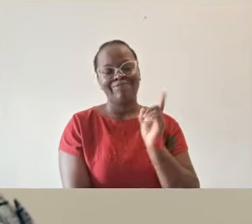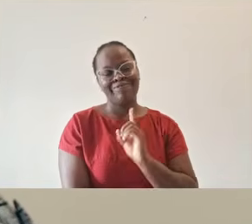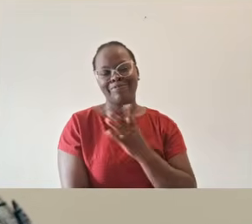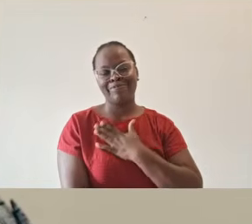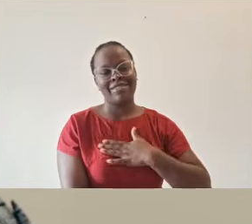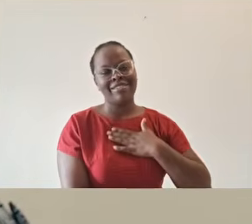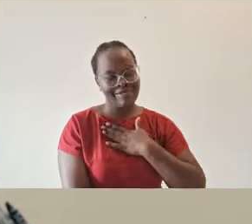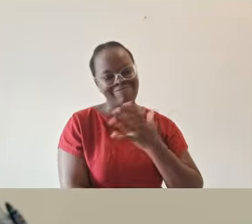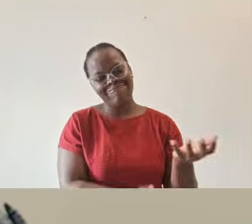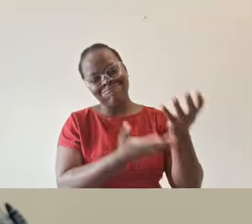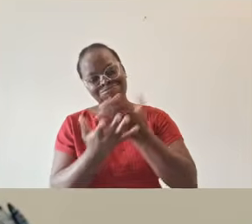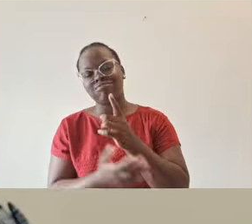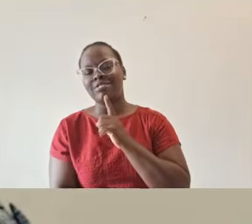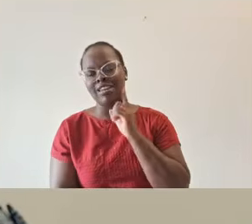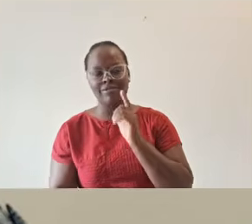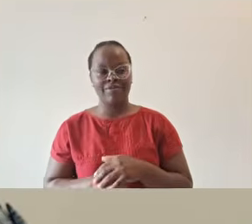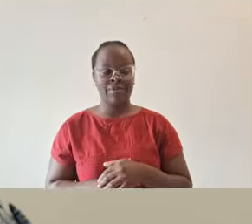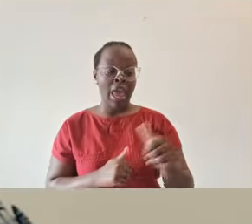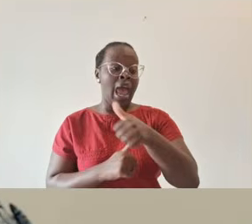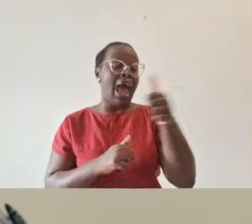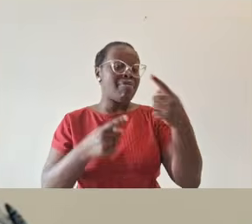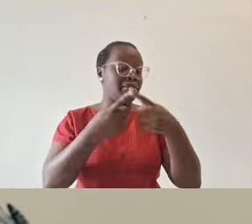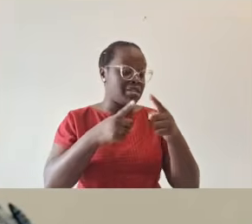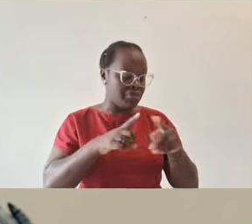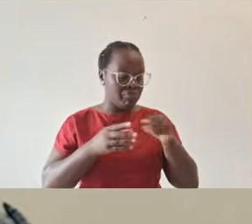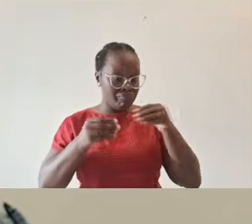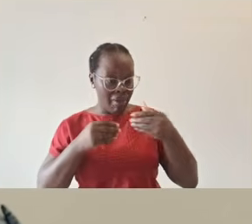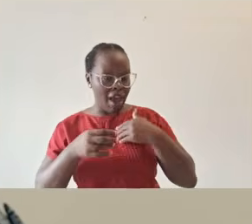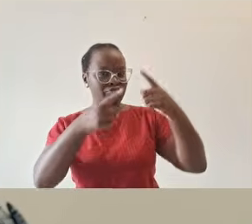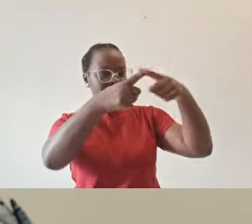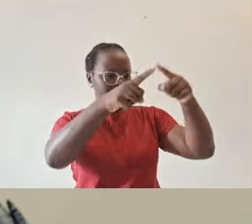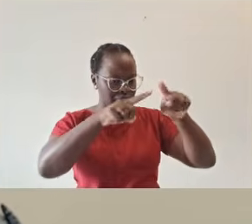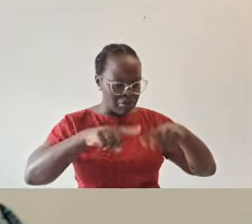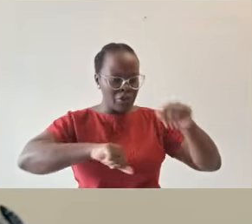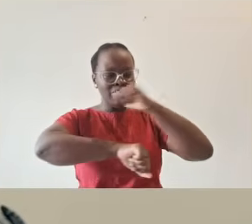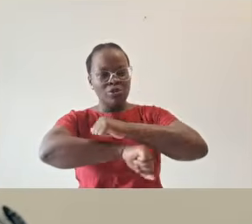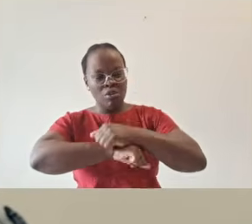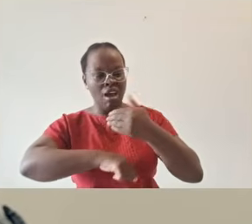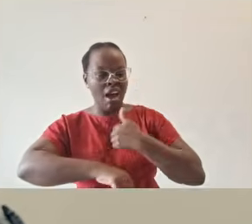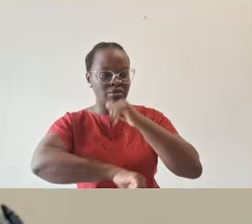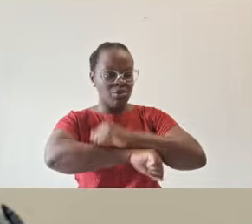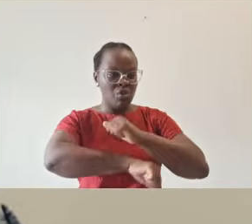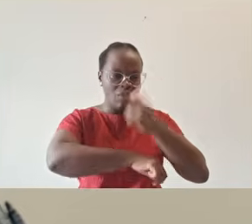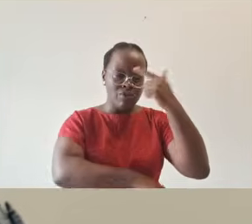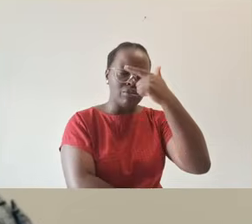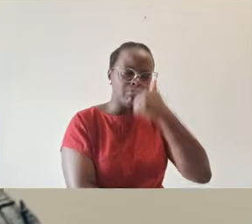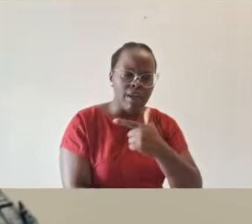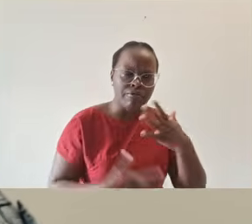ours. For the other handicapping conditions and impairments, they also go into the various schools. Like we have got schools for learners with visual